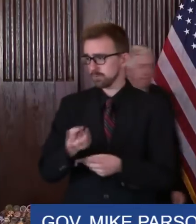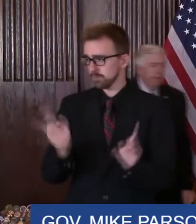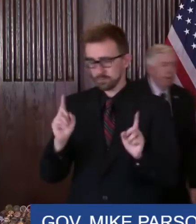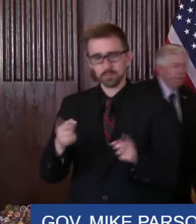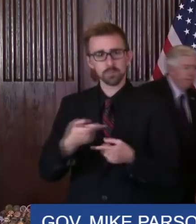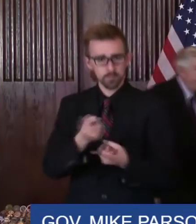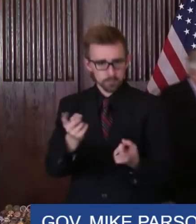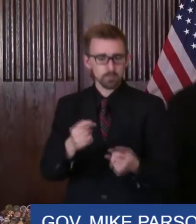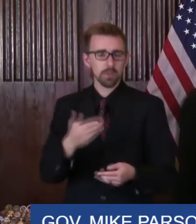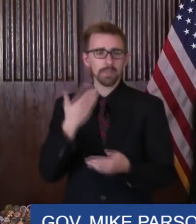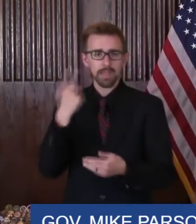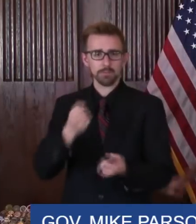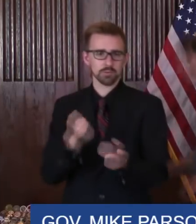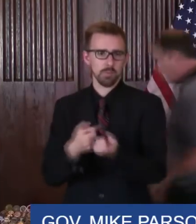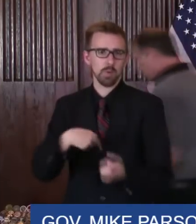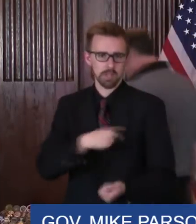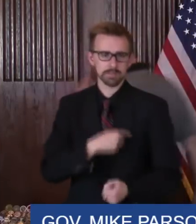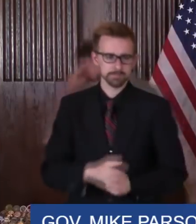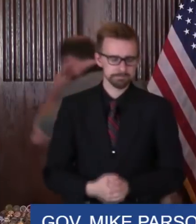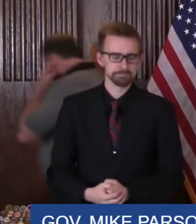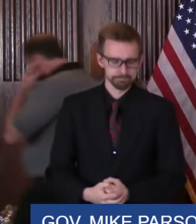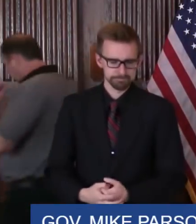having our back.